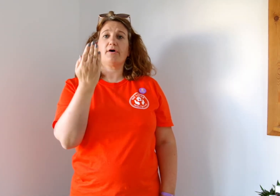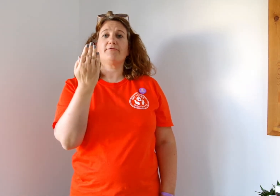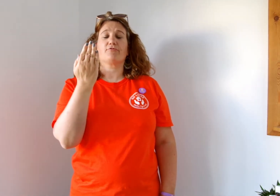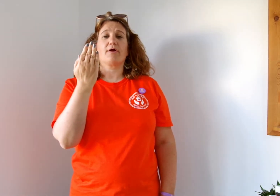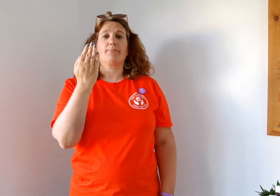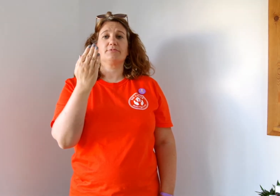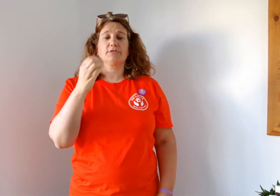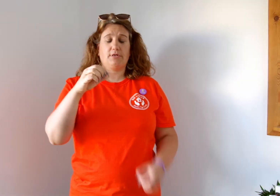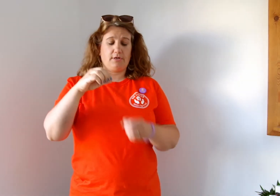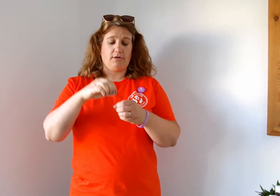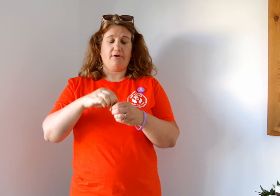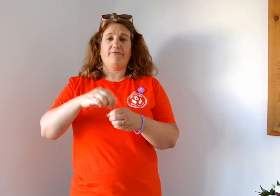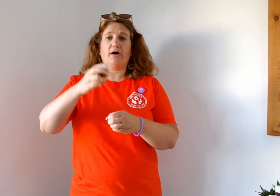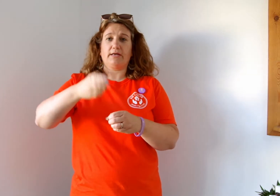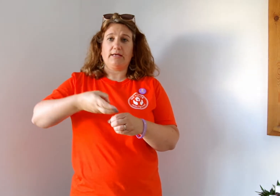125 grams of honey